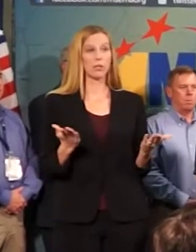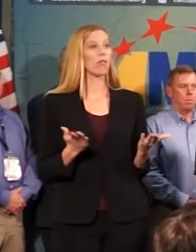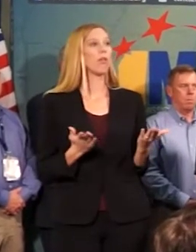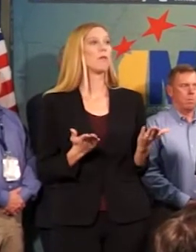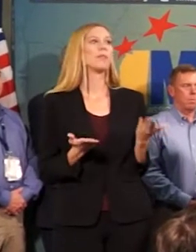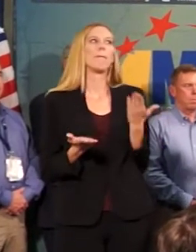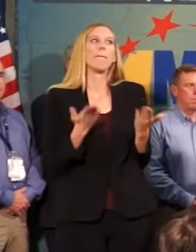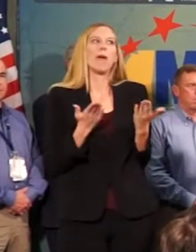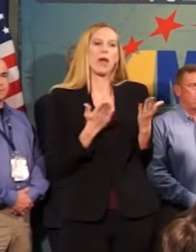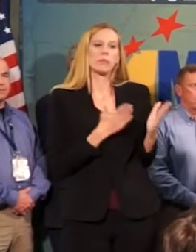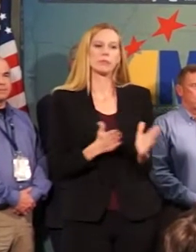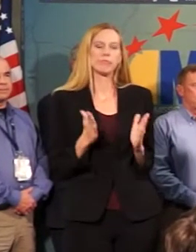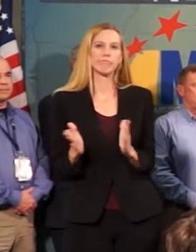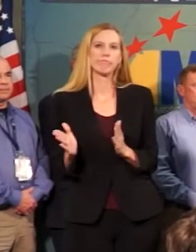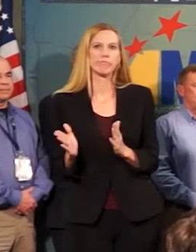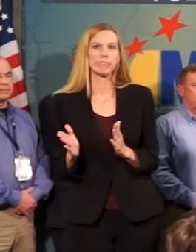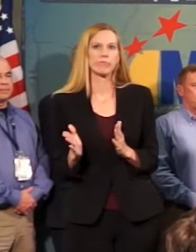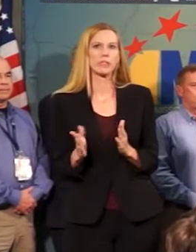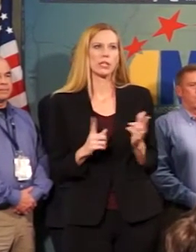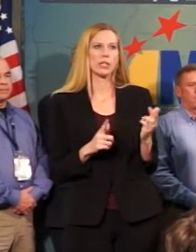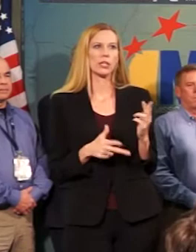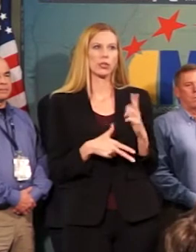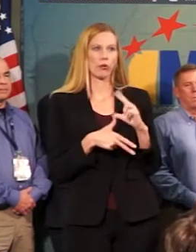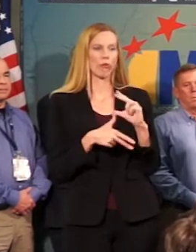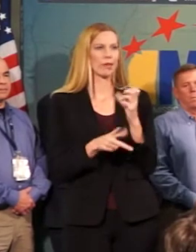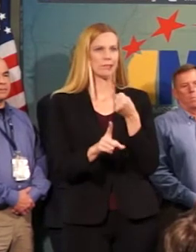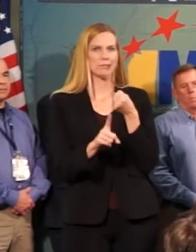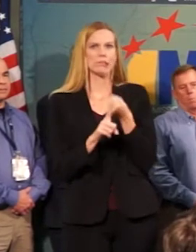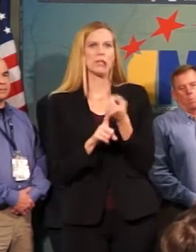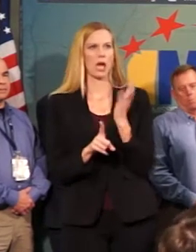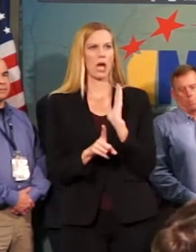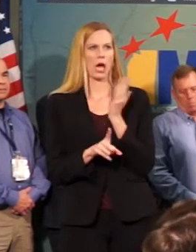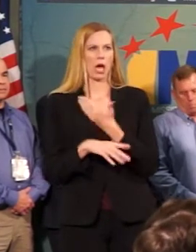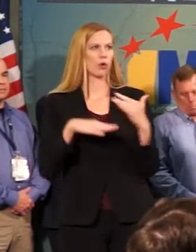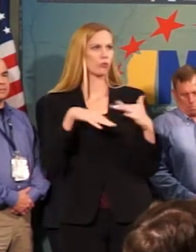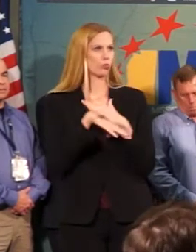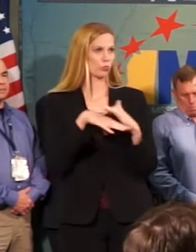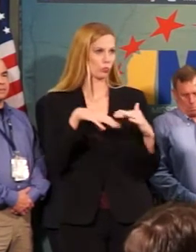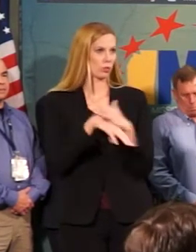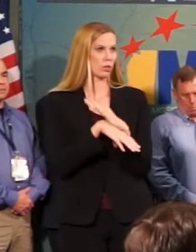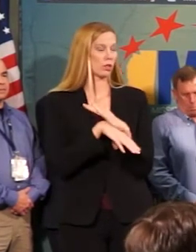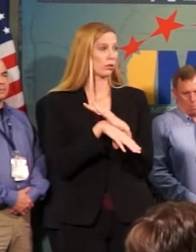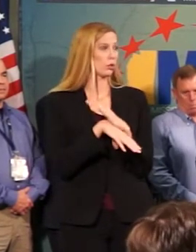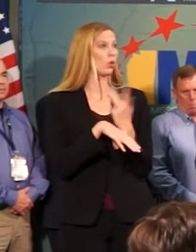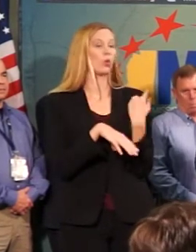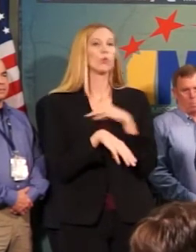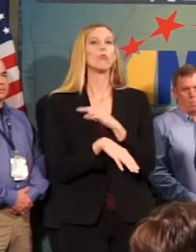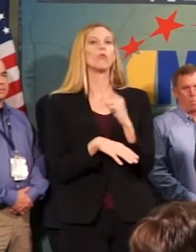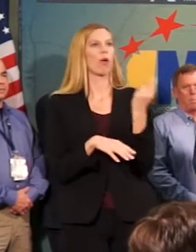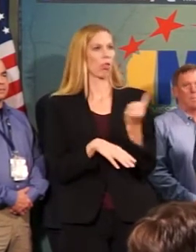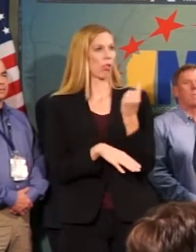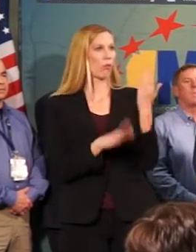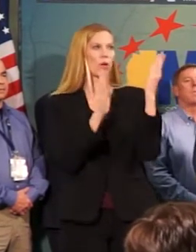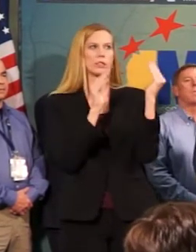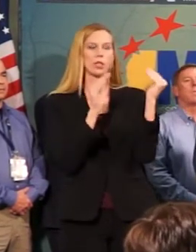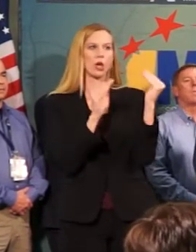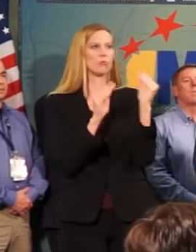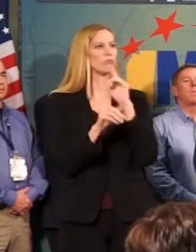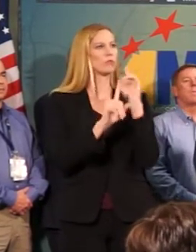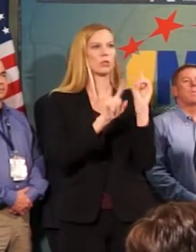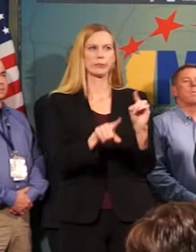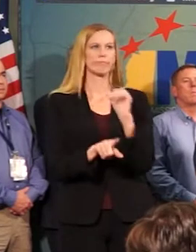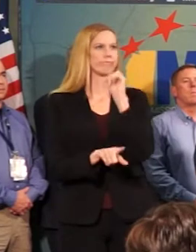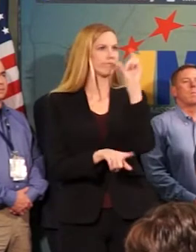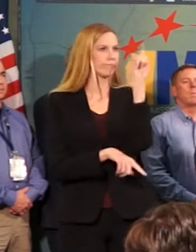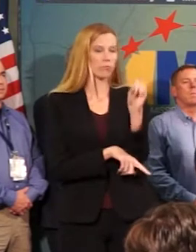another hurricane would come to our shores. Always being prepared and hoping that we do not have to respond.